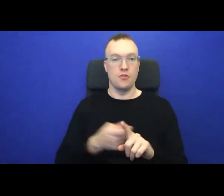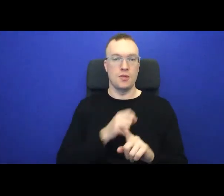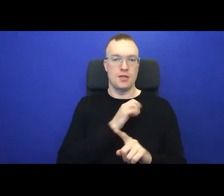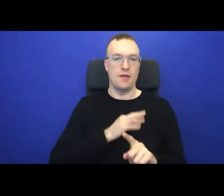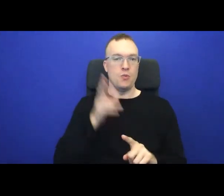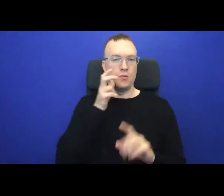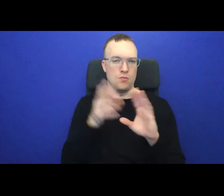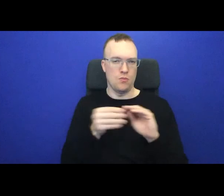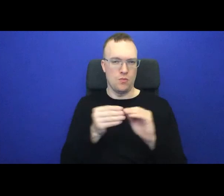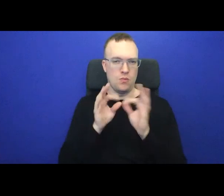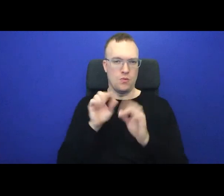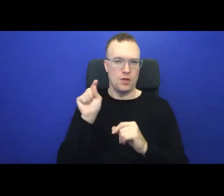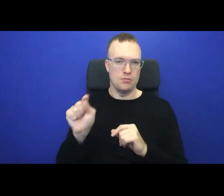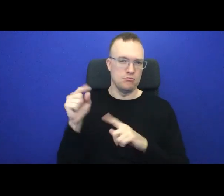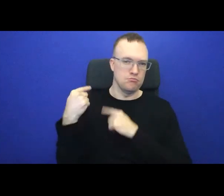about him.